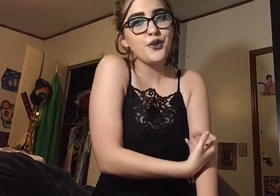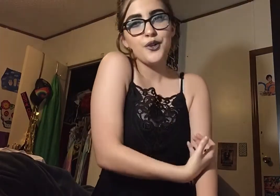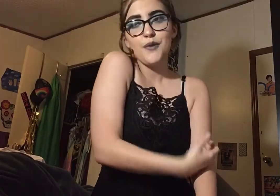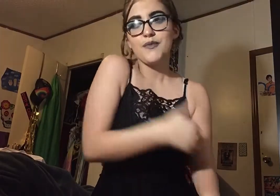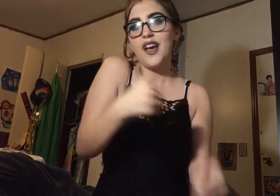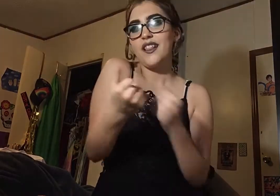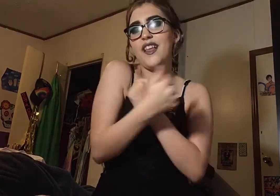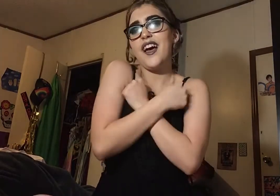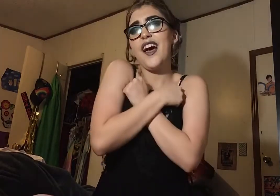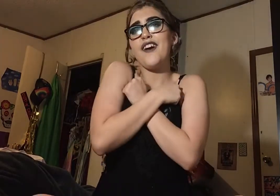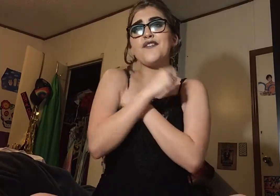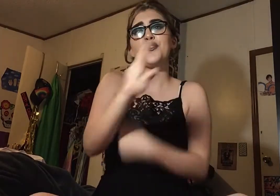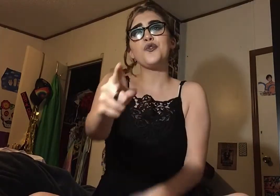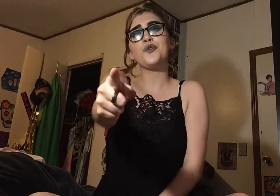I'm gonna love you.